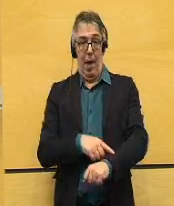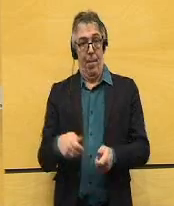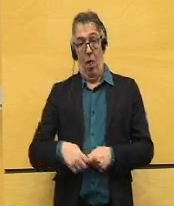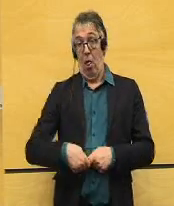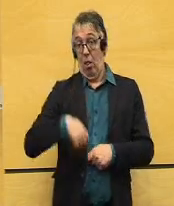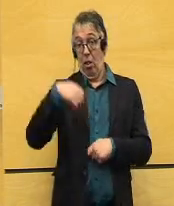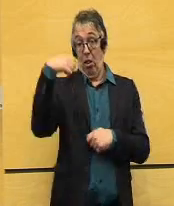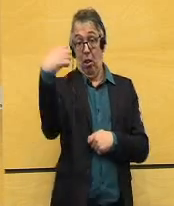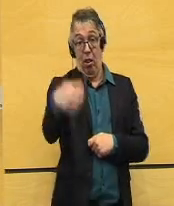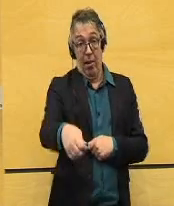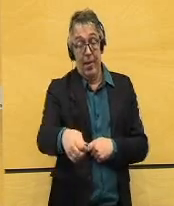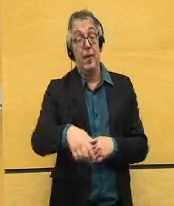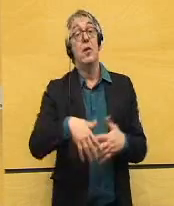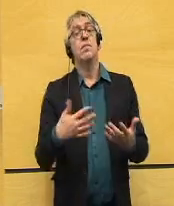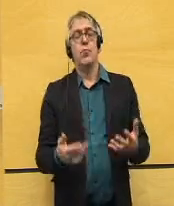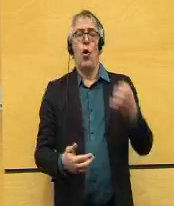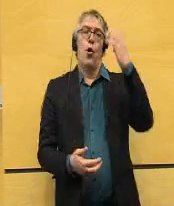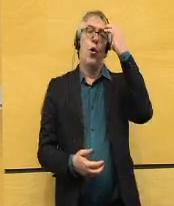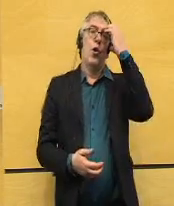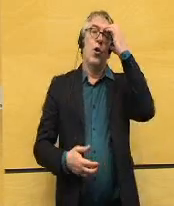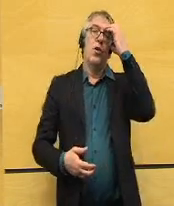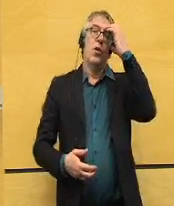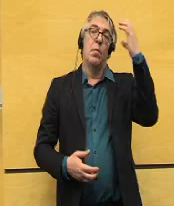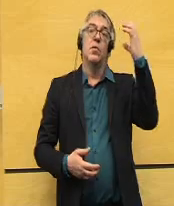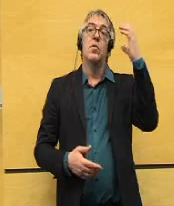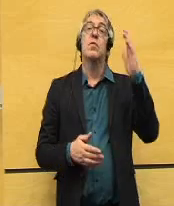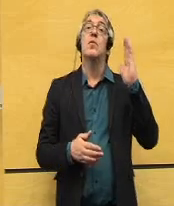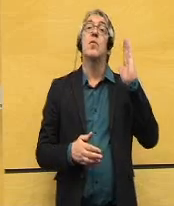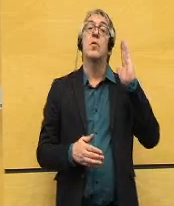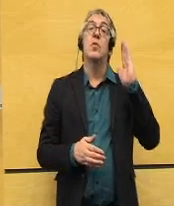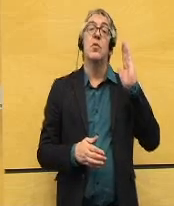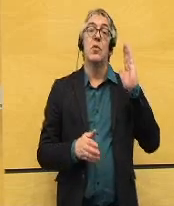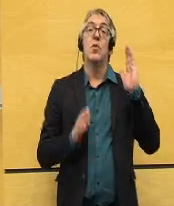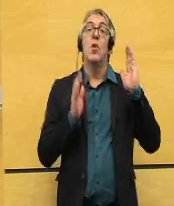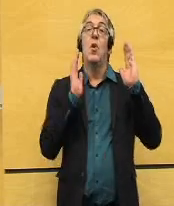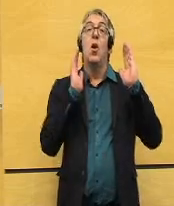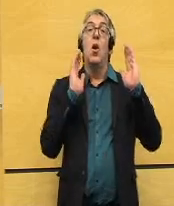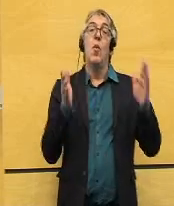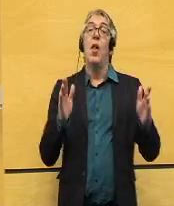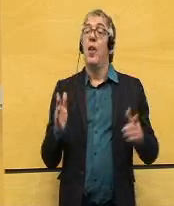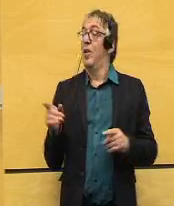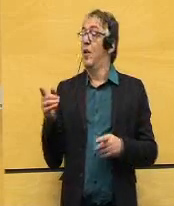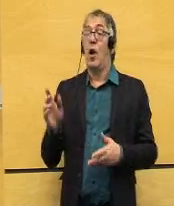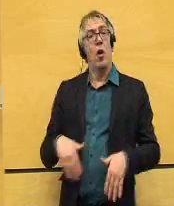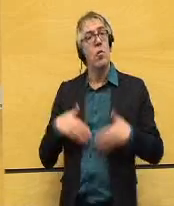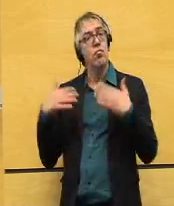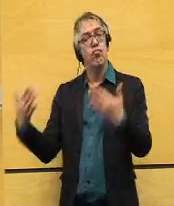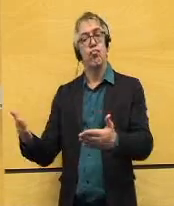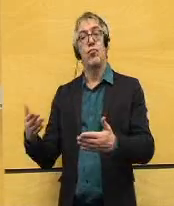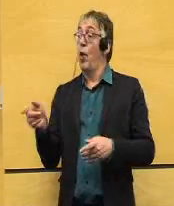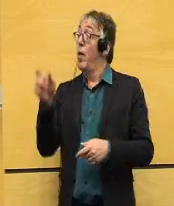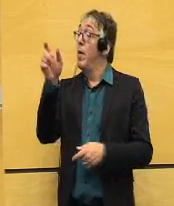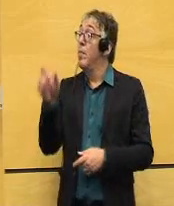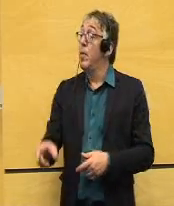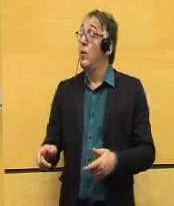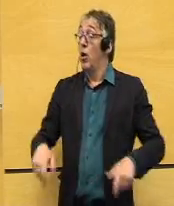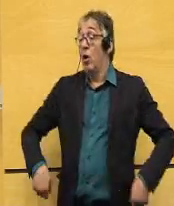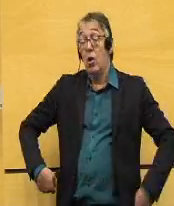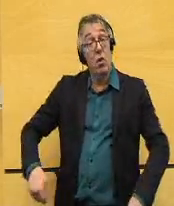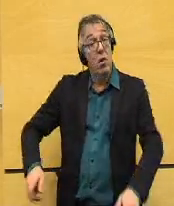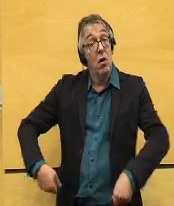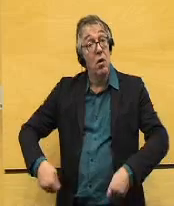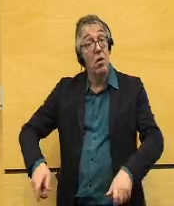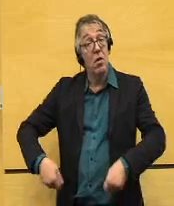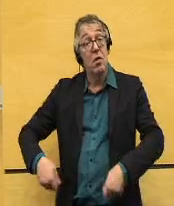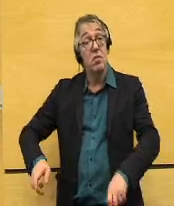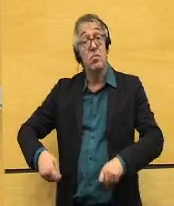Metropolitan Administration will extend the period of coverage for free taxi services for persons with disabilities